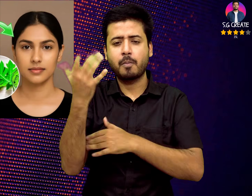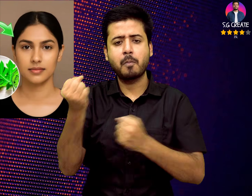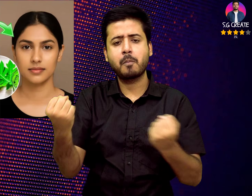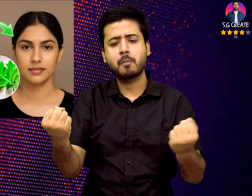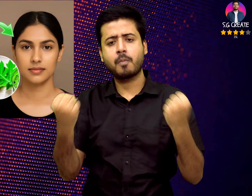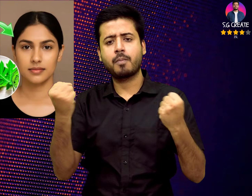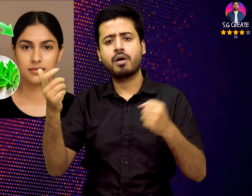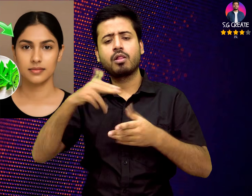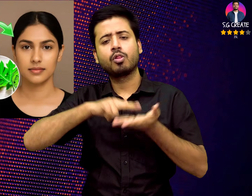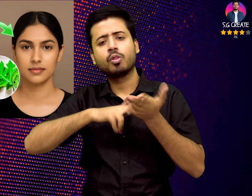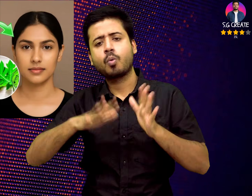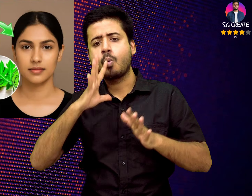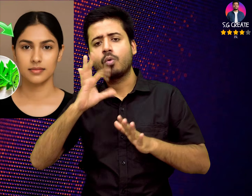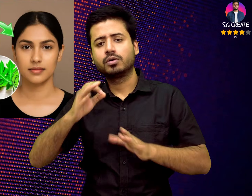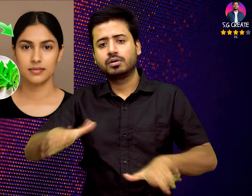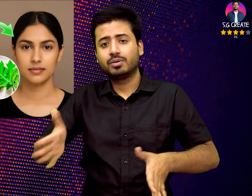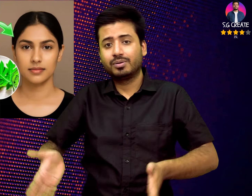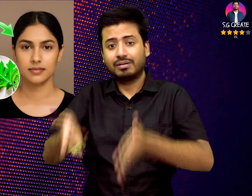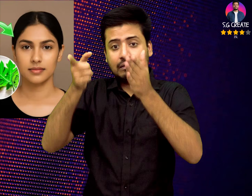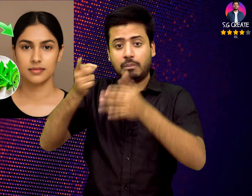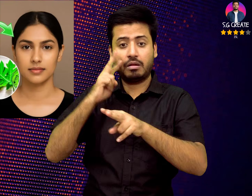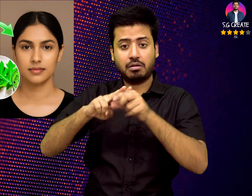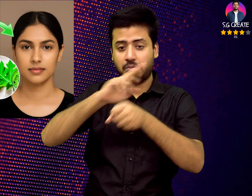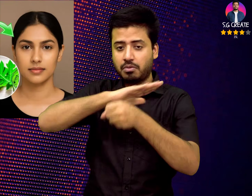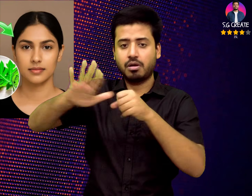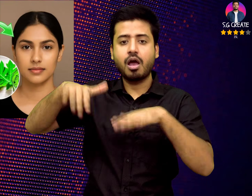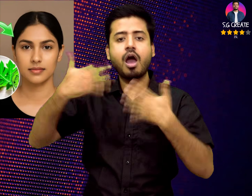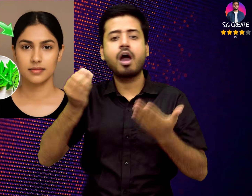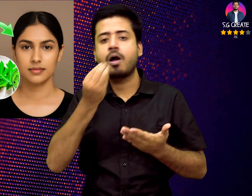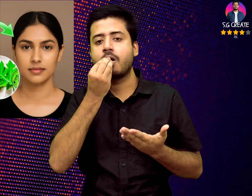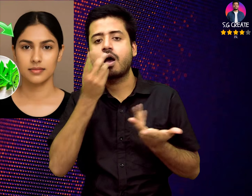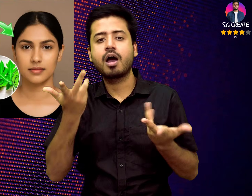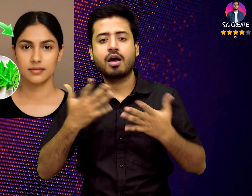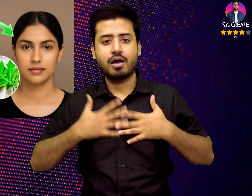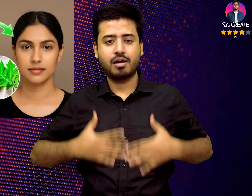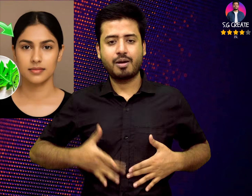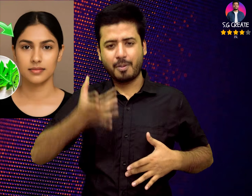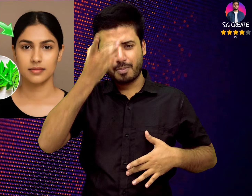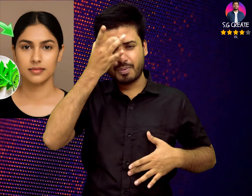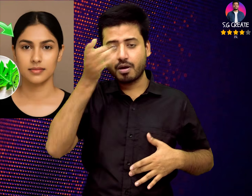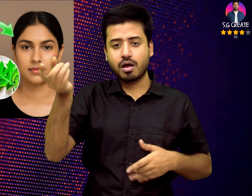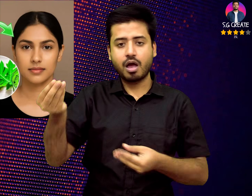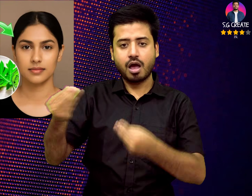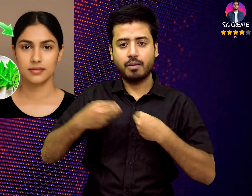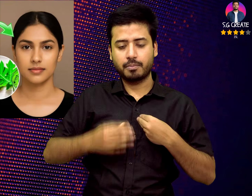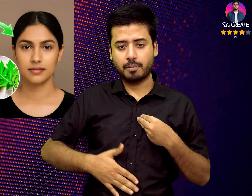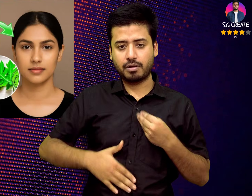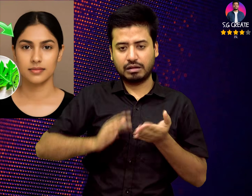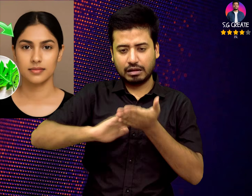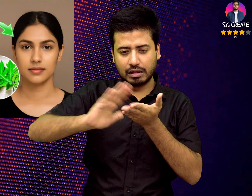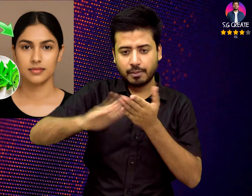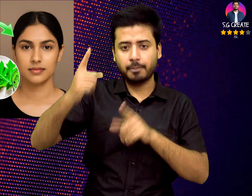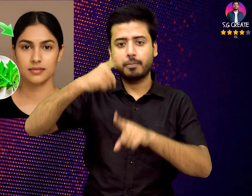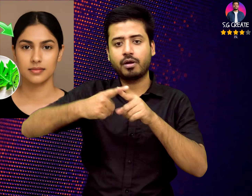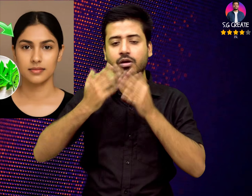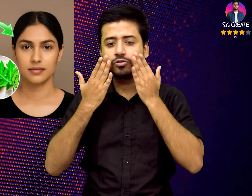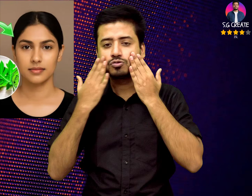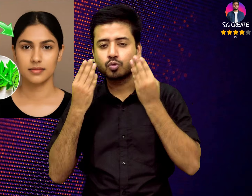carpane, act as broad-spectrum antibacterial agents that actively neutralize the bacteria responsible for cystic acne and